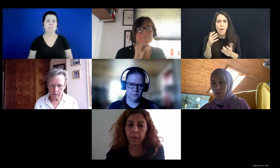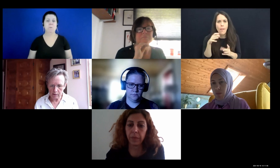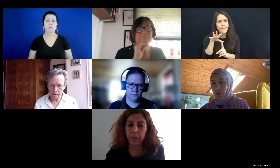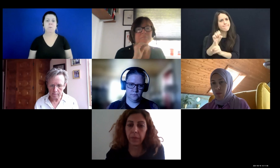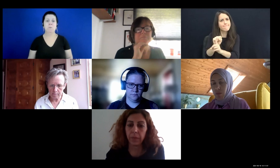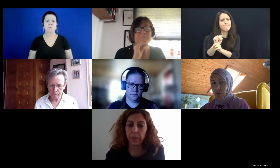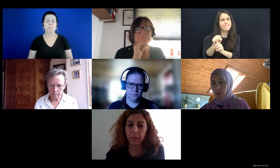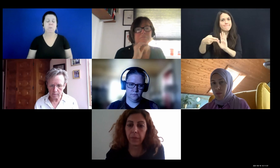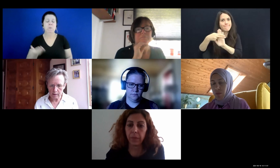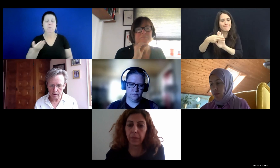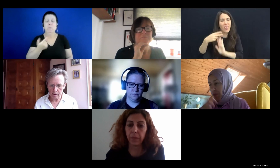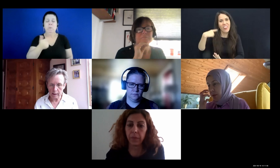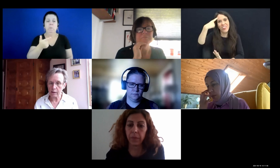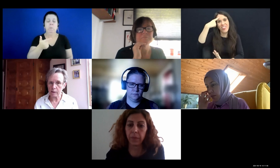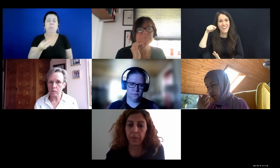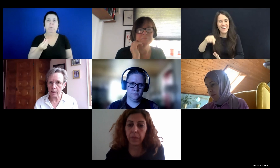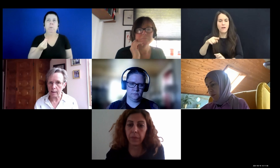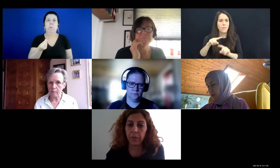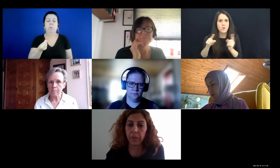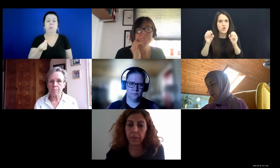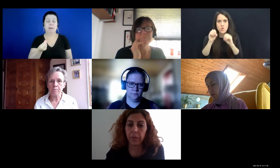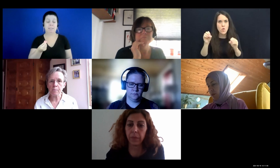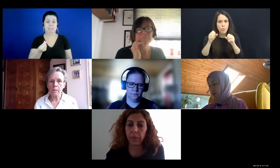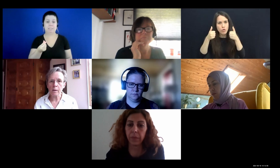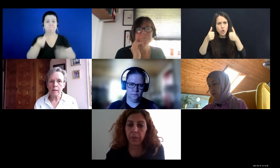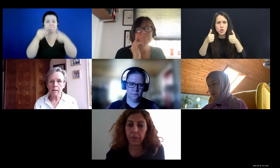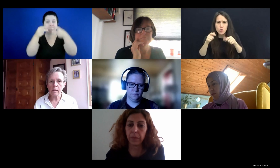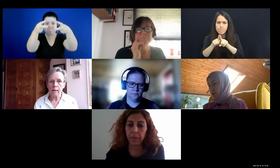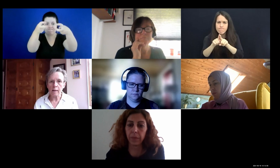no real accurate screening.